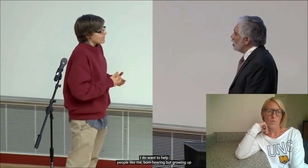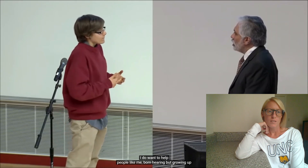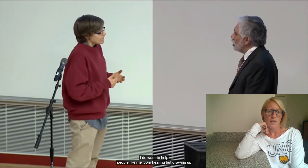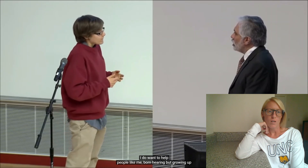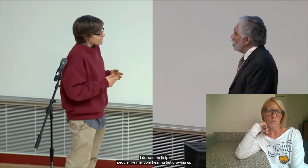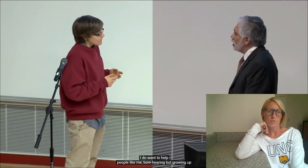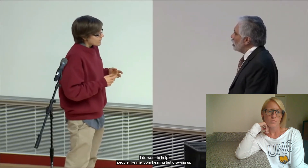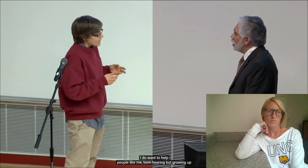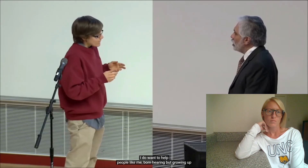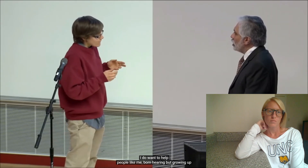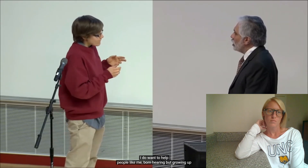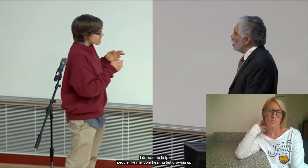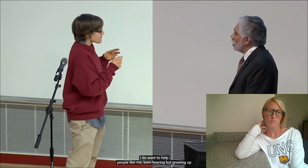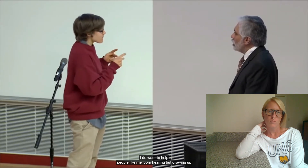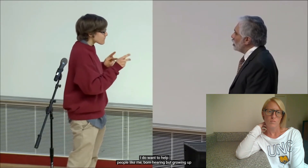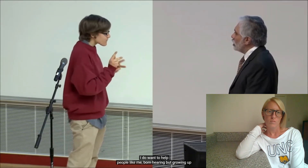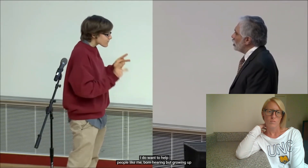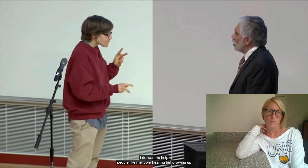I do want to help